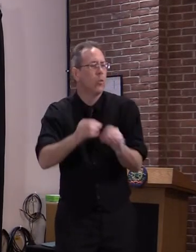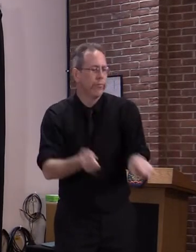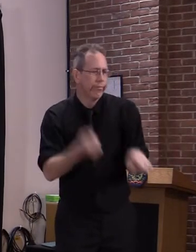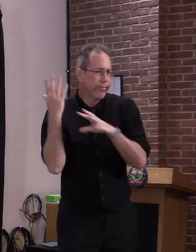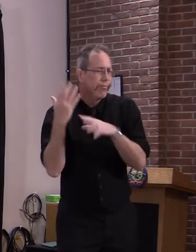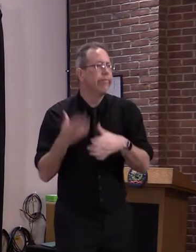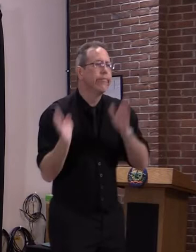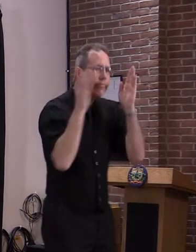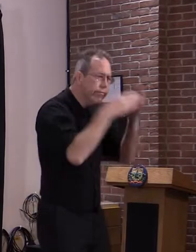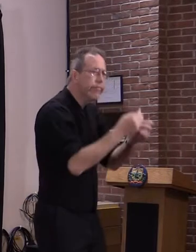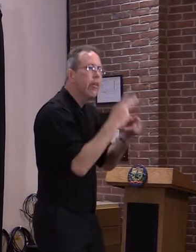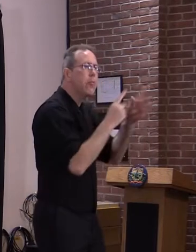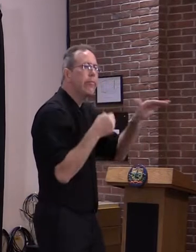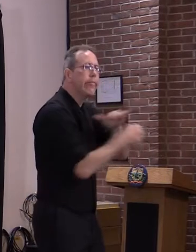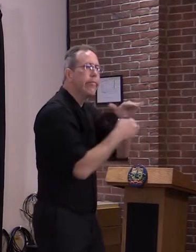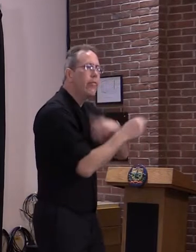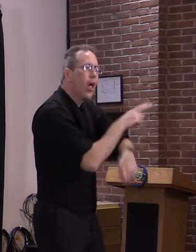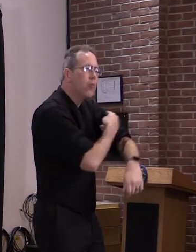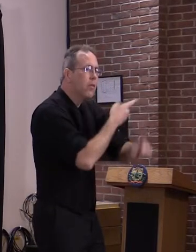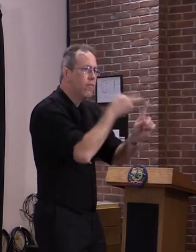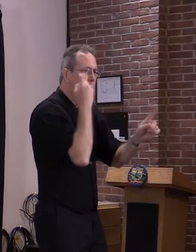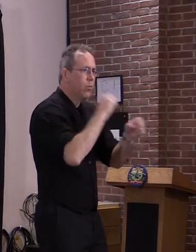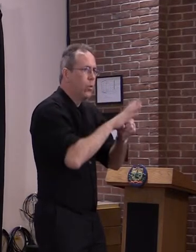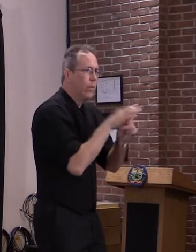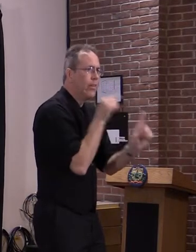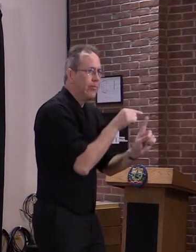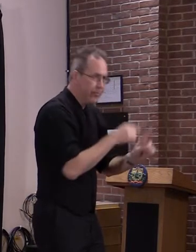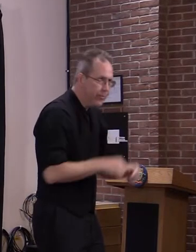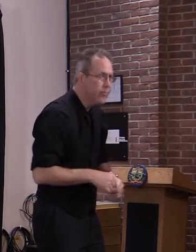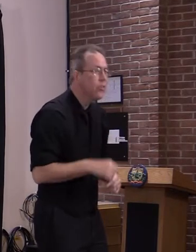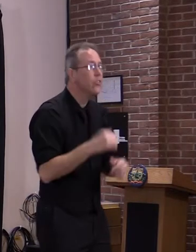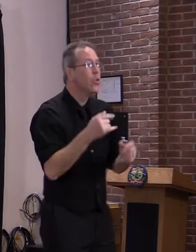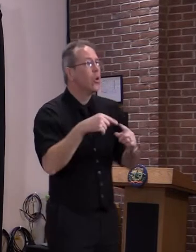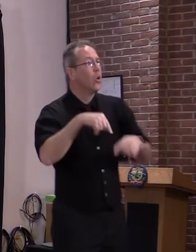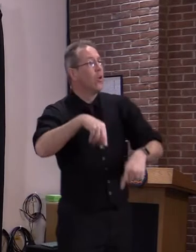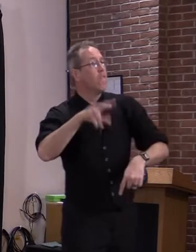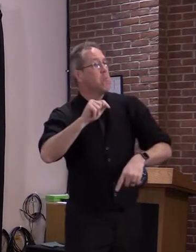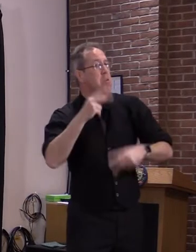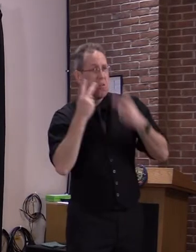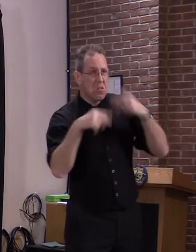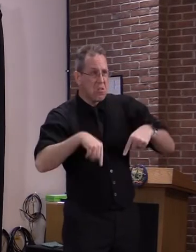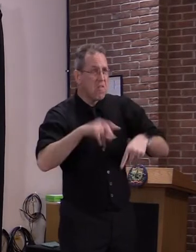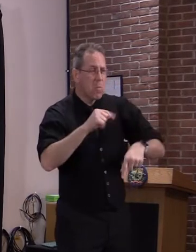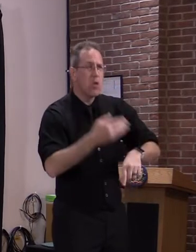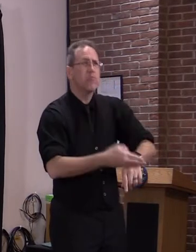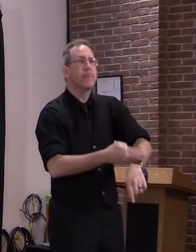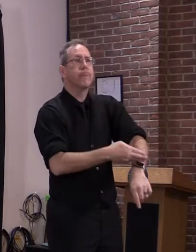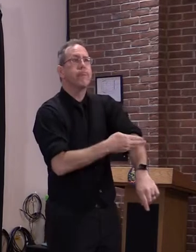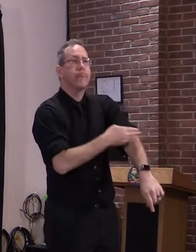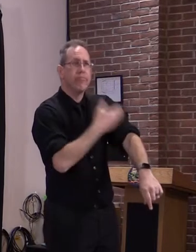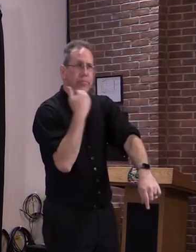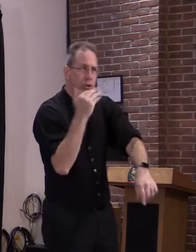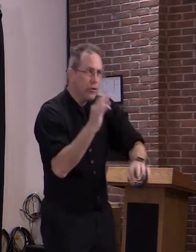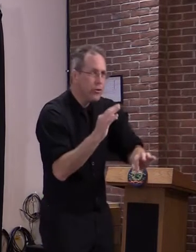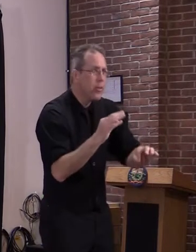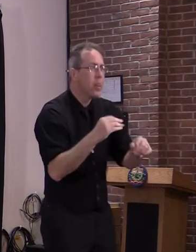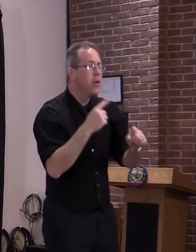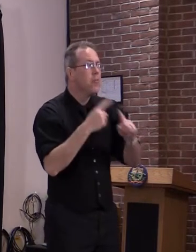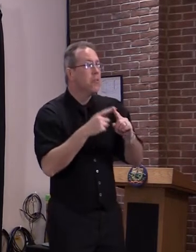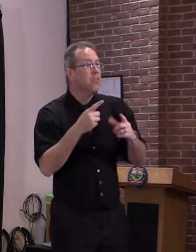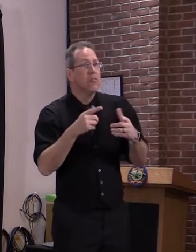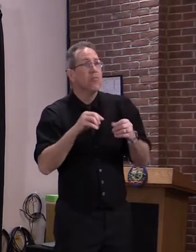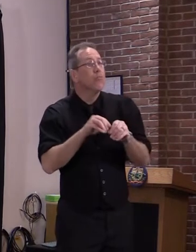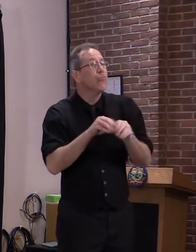protected against severe disease through vaccination, have more immunity in our population from infection, have